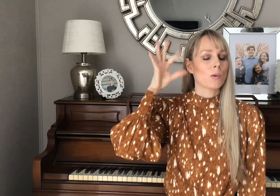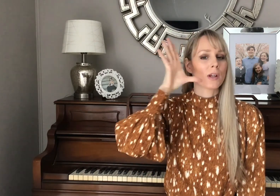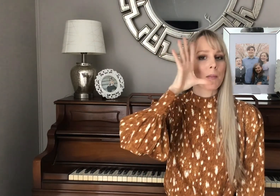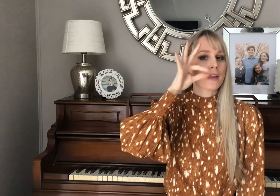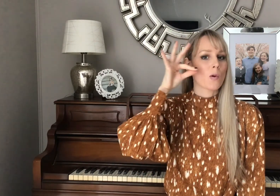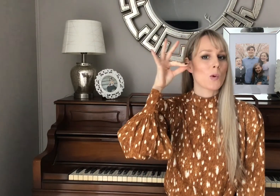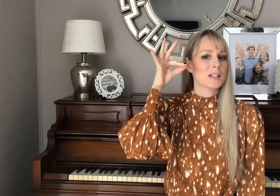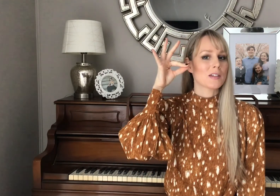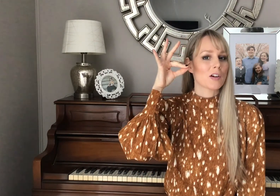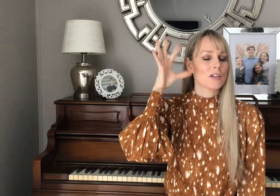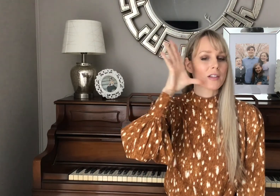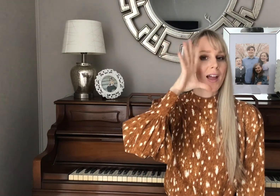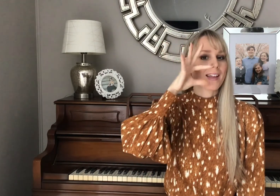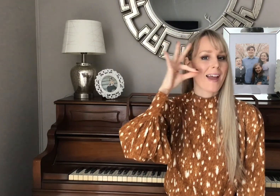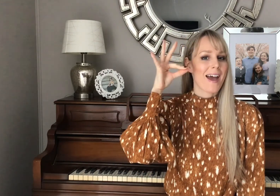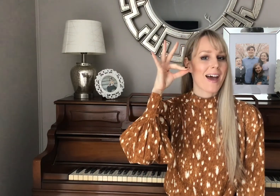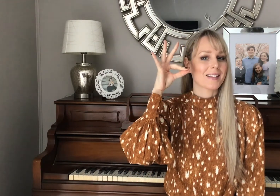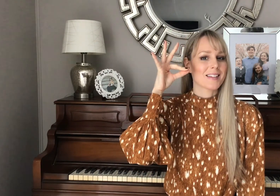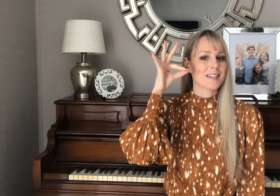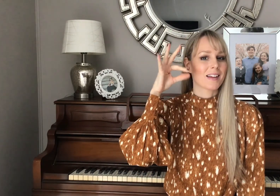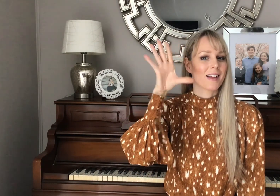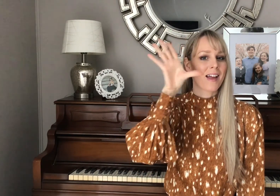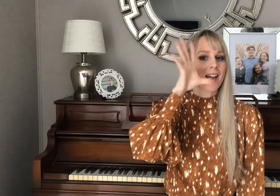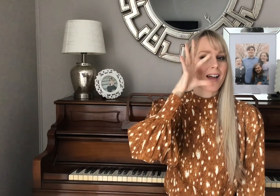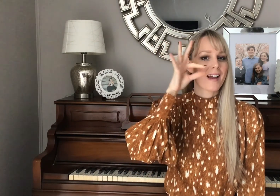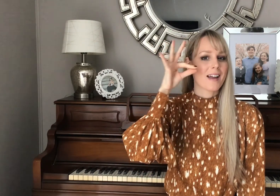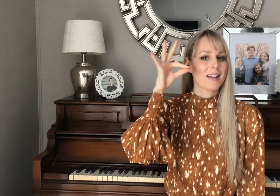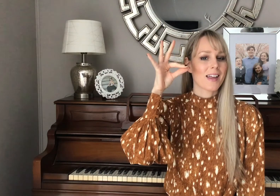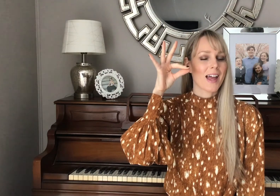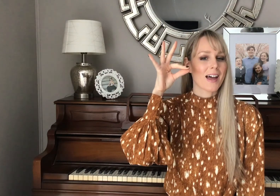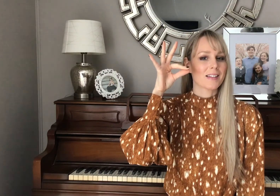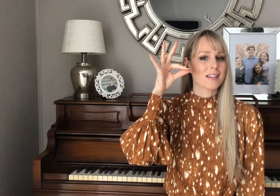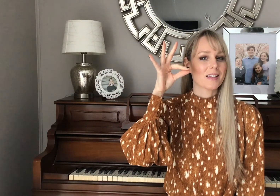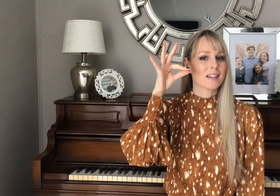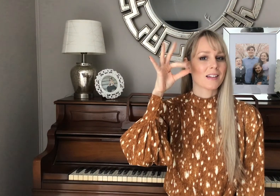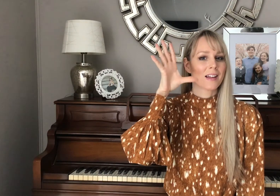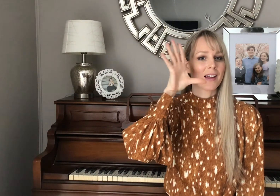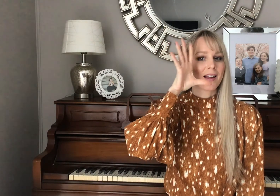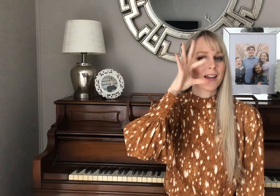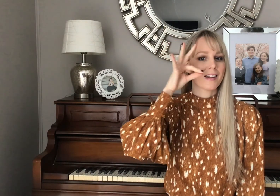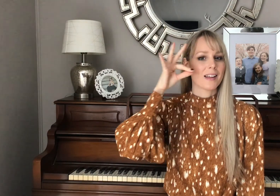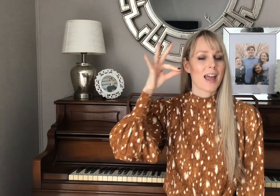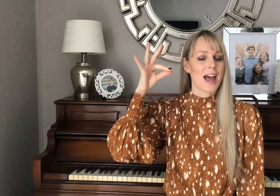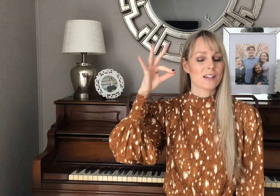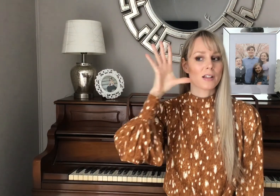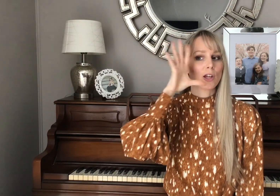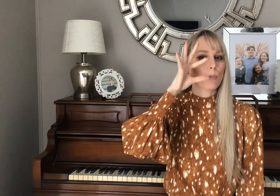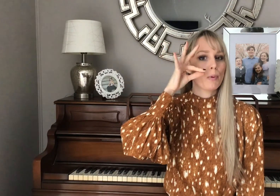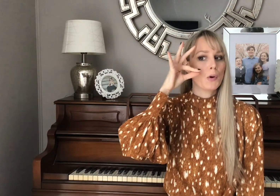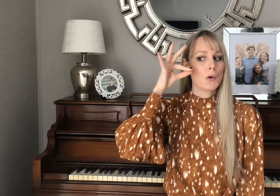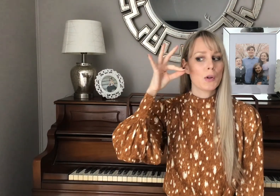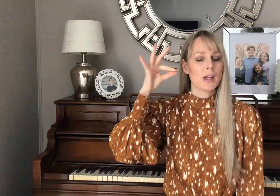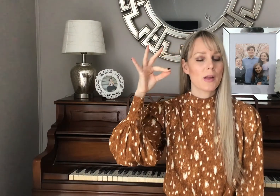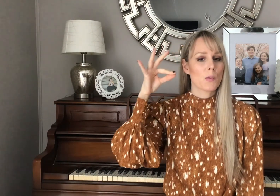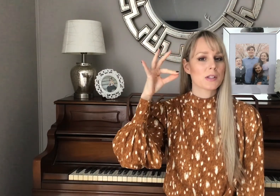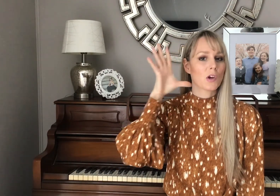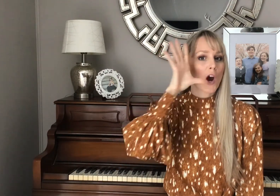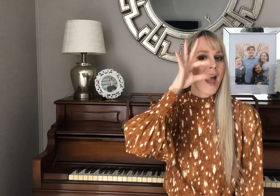to make the whiskers. Cat. Cat. Cat. Like you're pulling on the whisker.